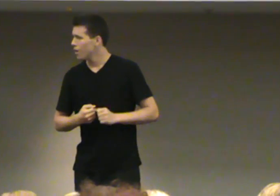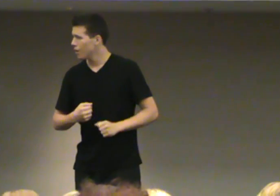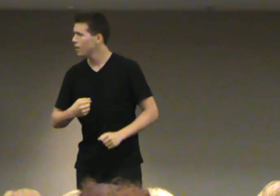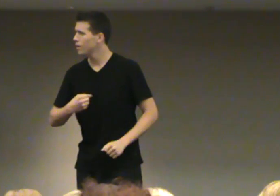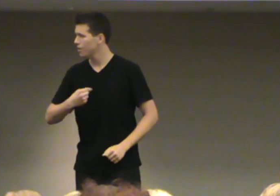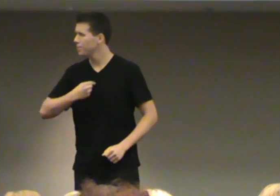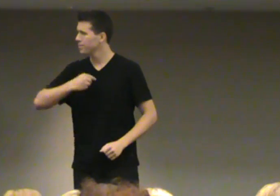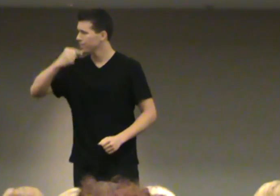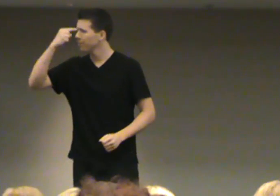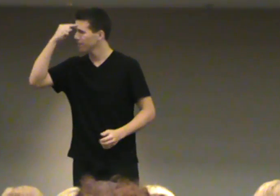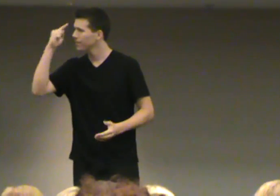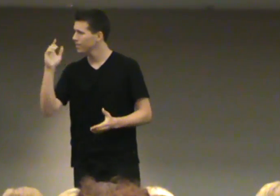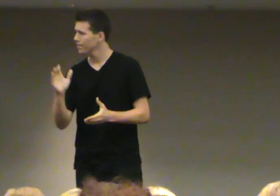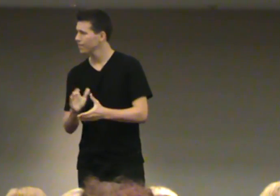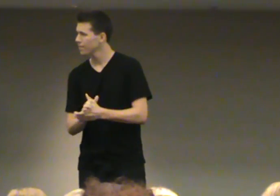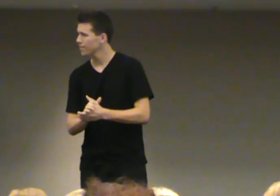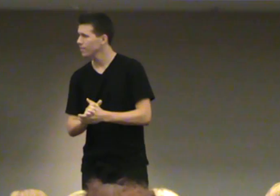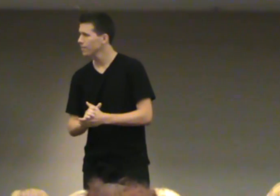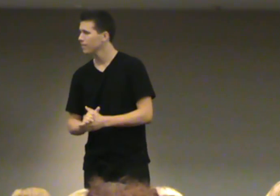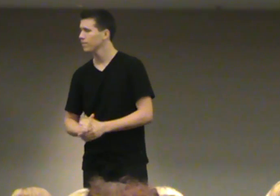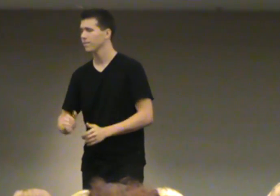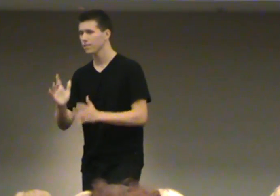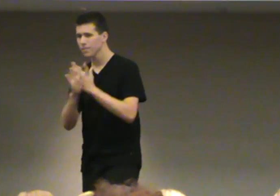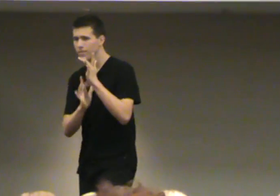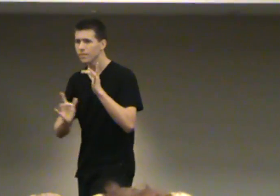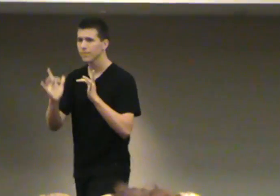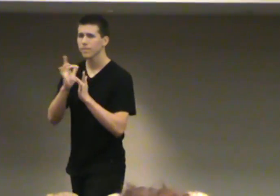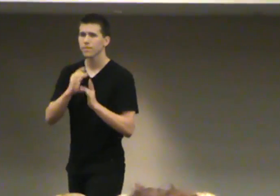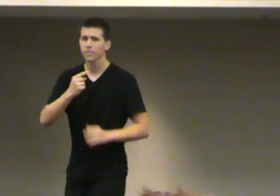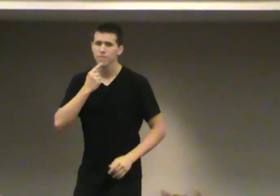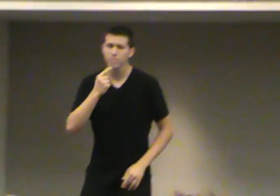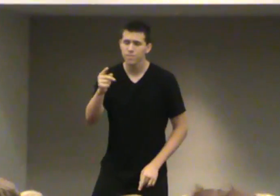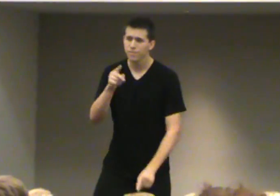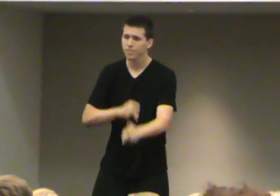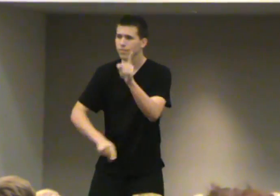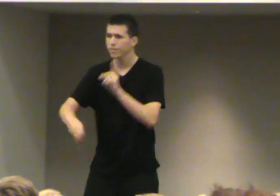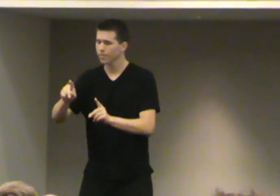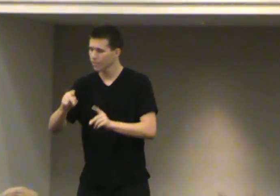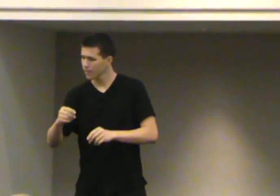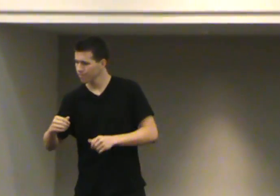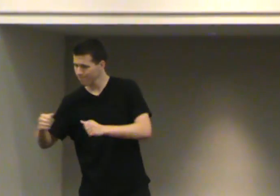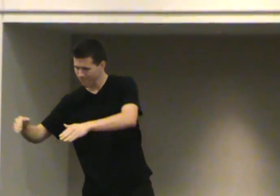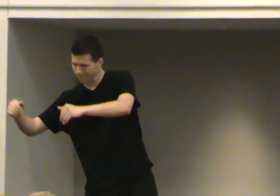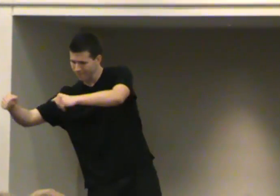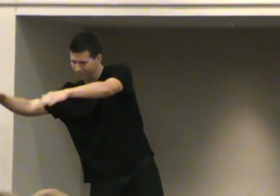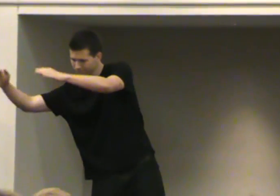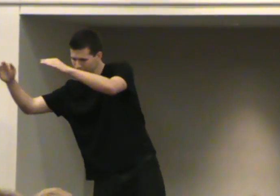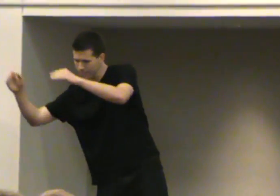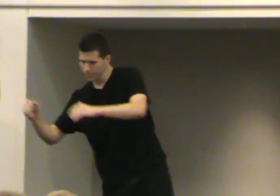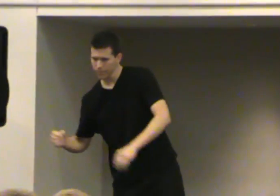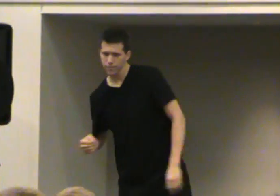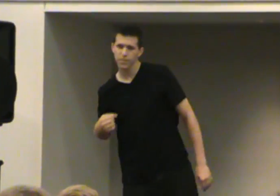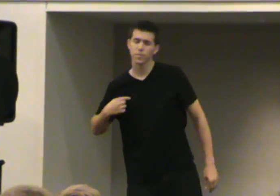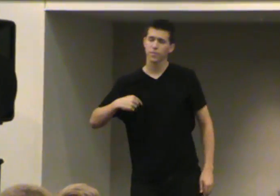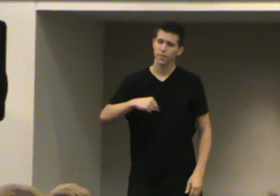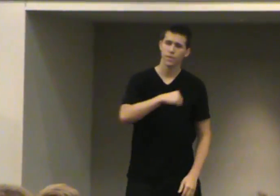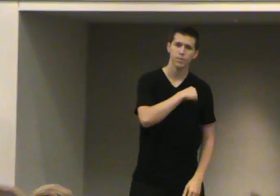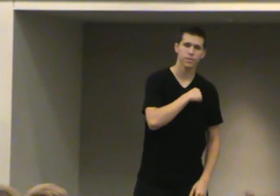said, whom do you believe? Then he sent the crowds away, except his closest men, and they followed